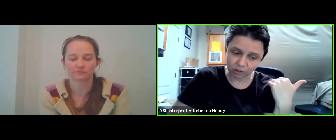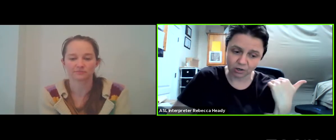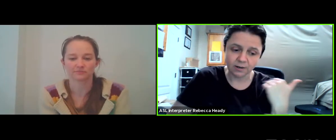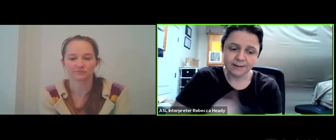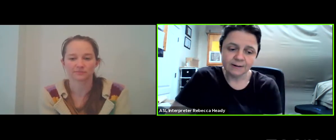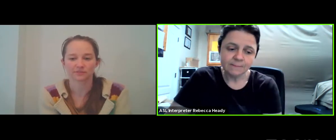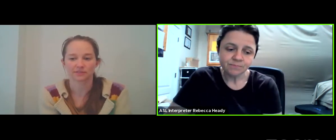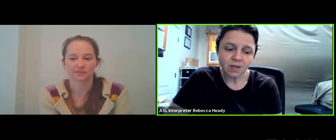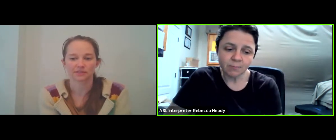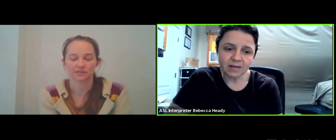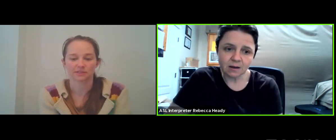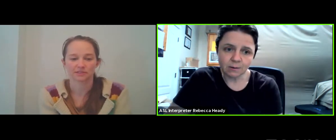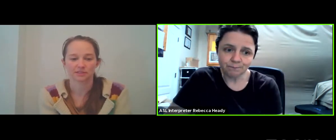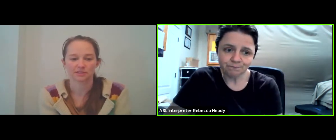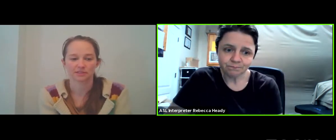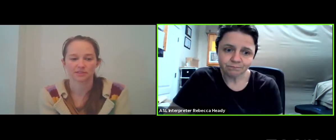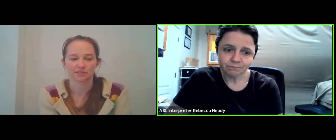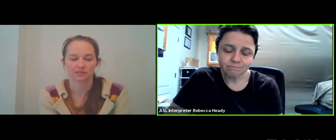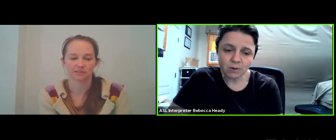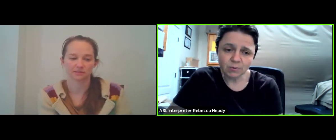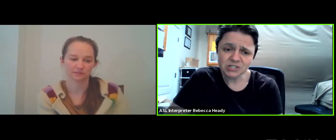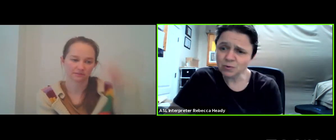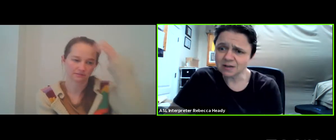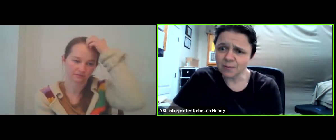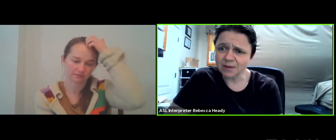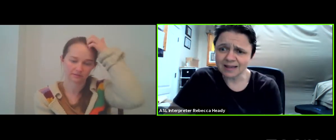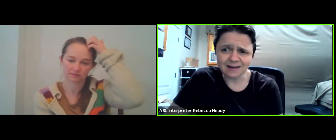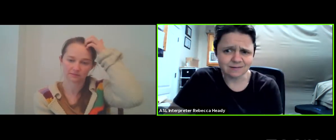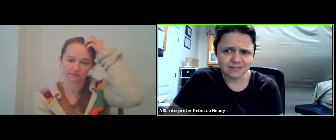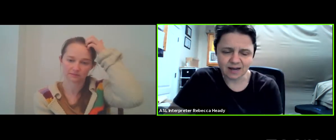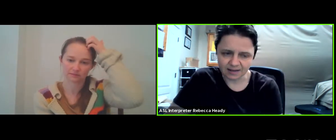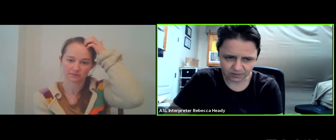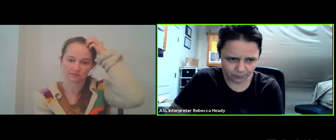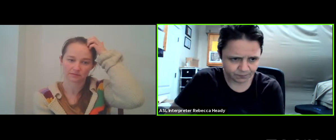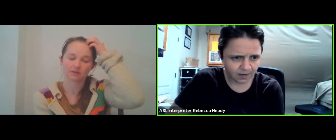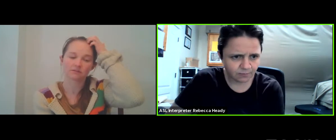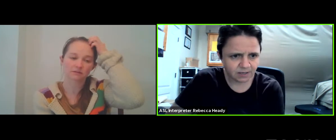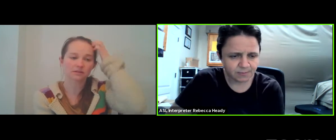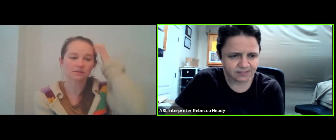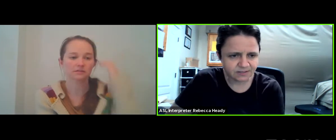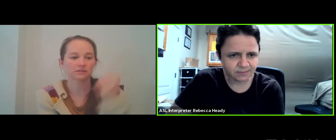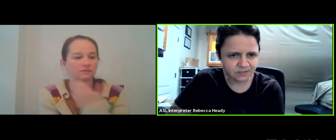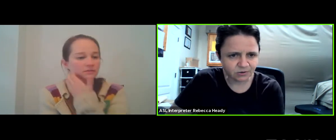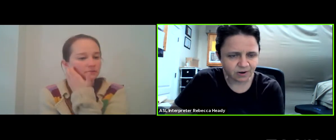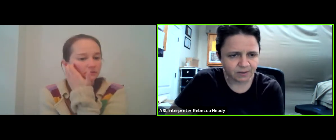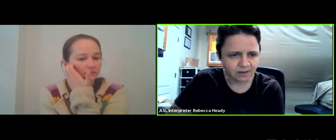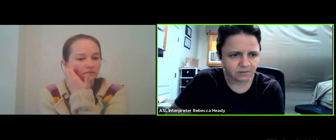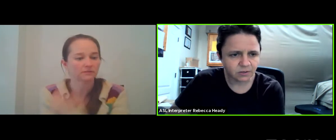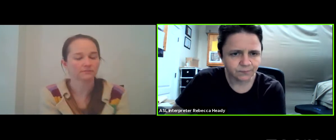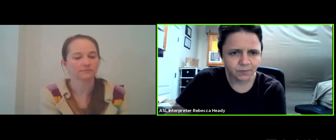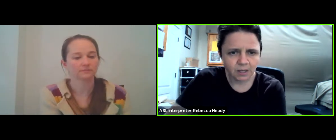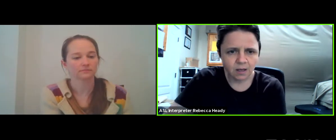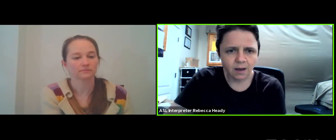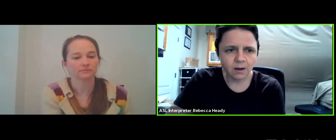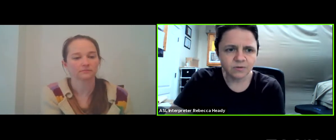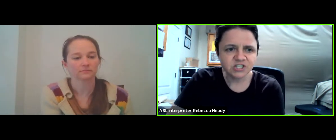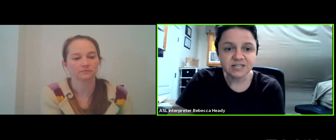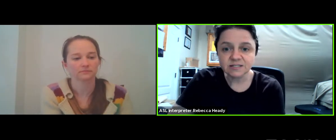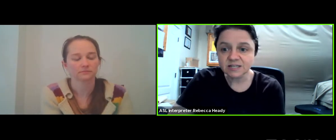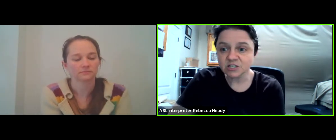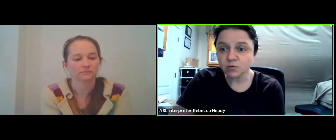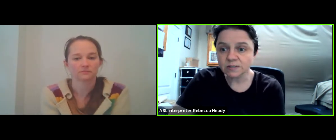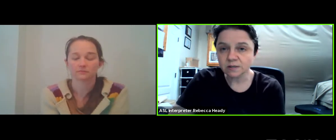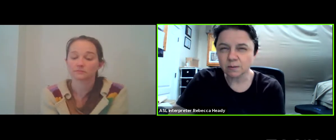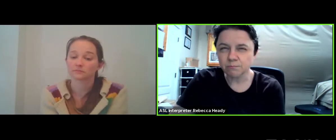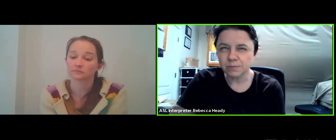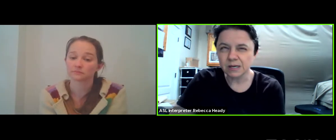before was just her, but she wasn't coming again today, so I missed her not being here. So she